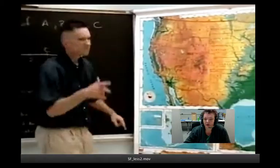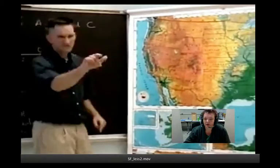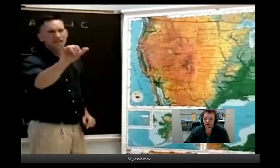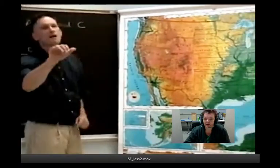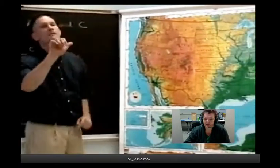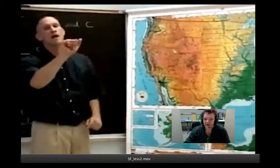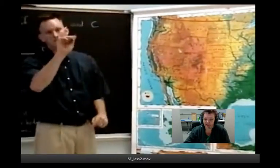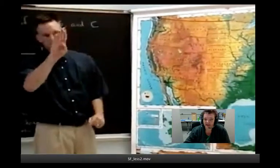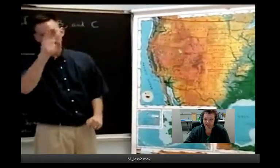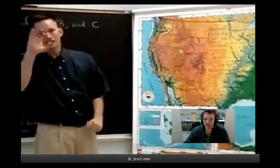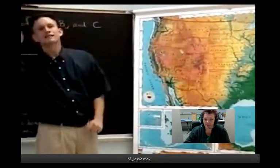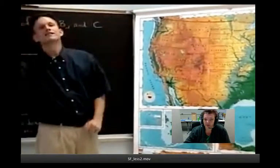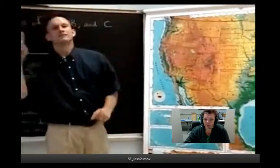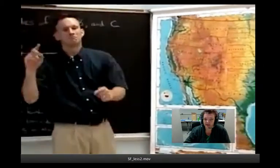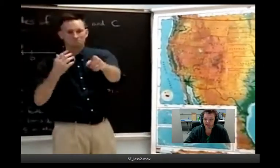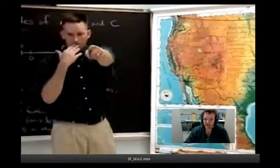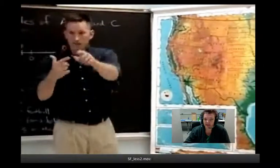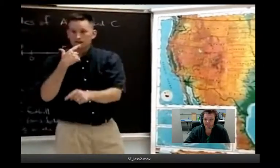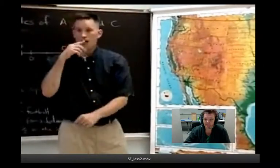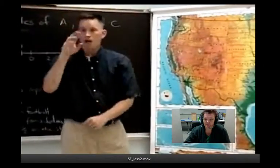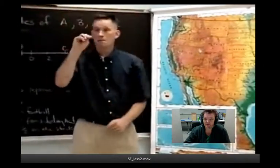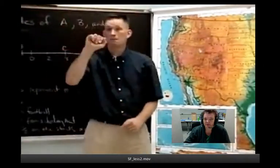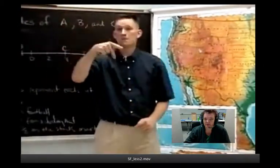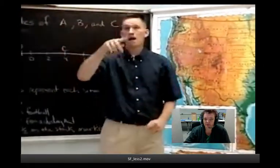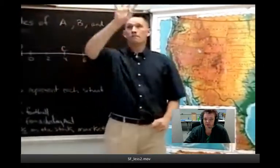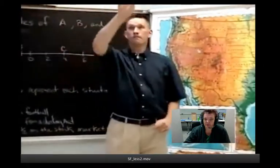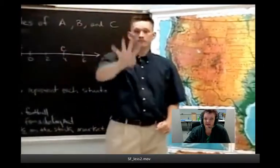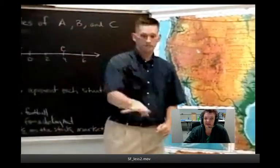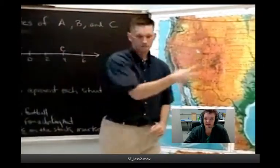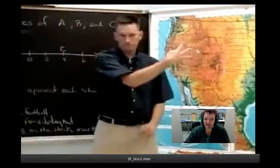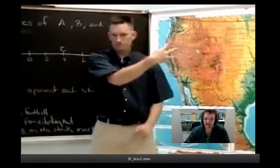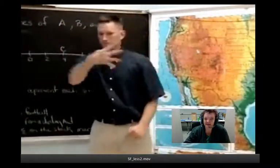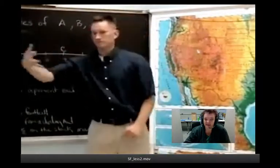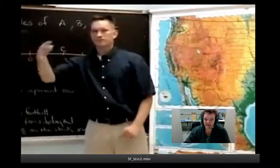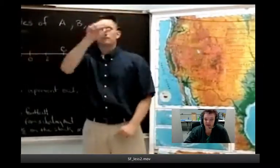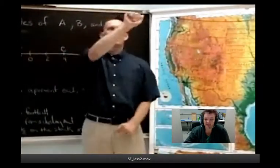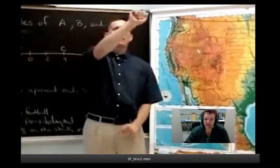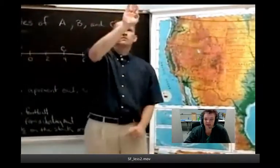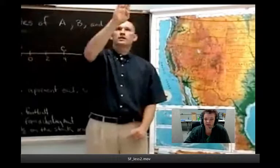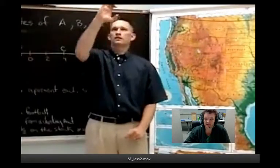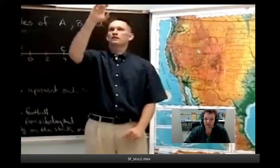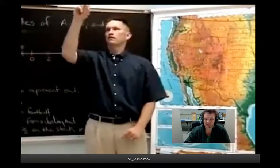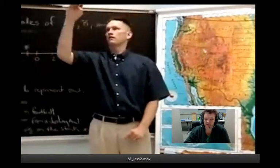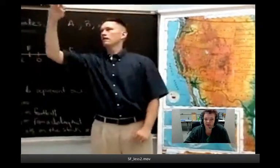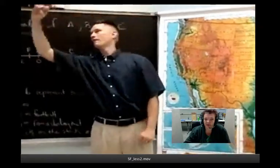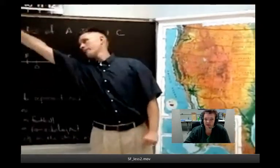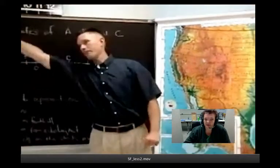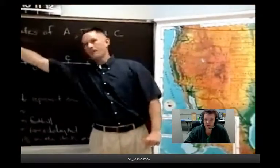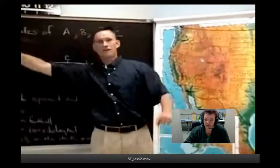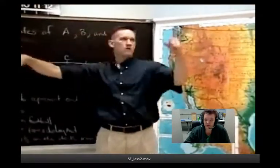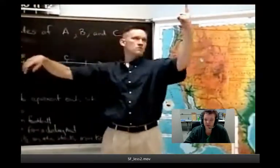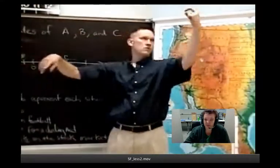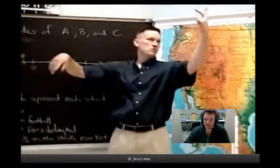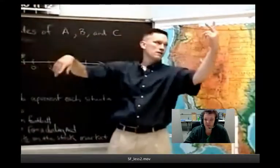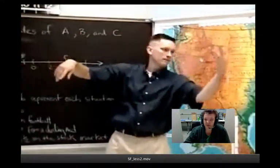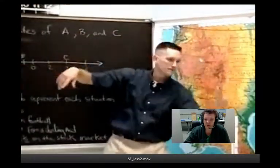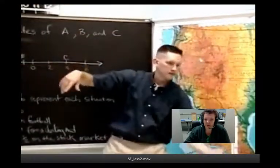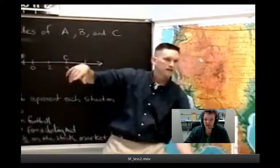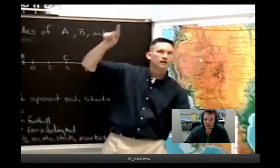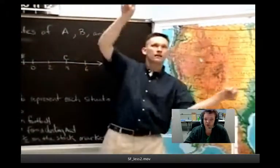Right, you've got these lines here along the side. These ones say A, B, C, and then across the top, and it creates kind of